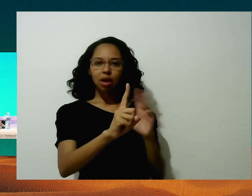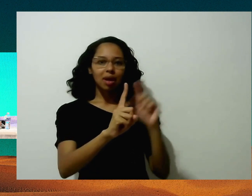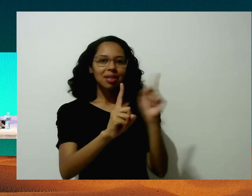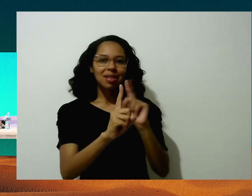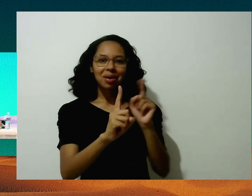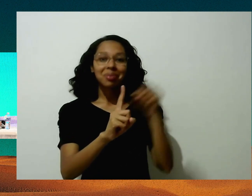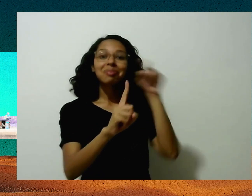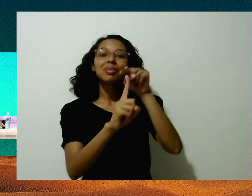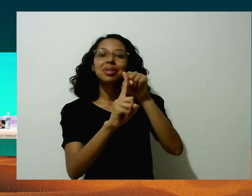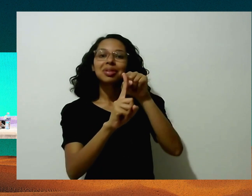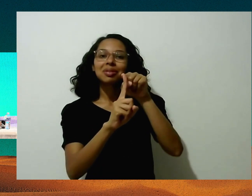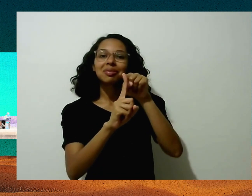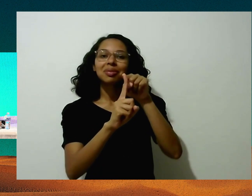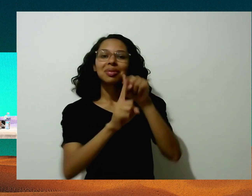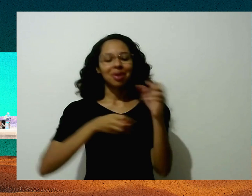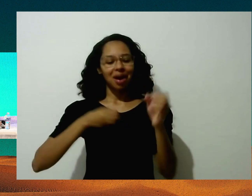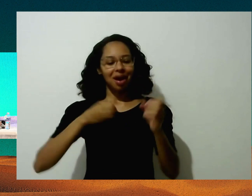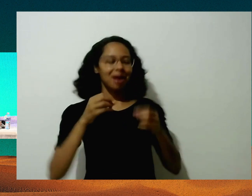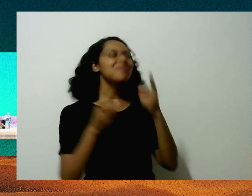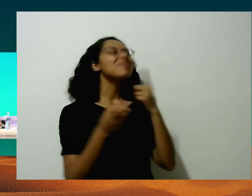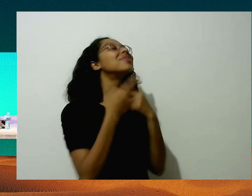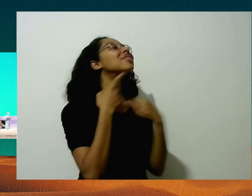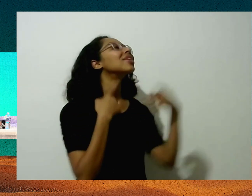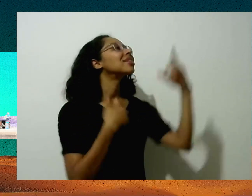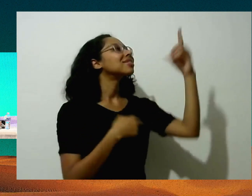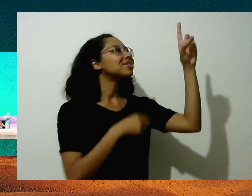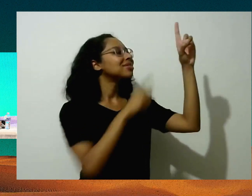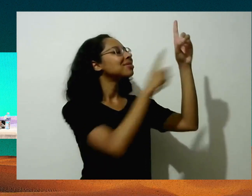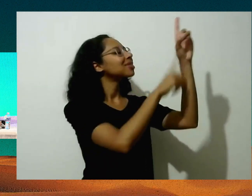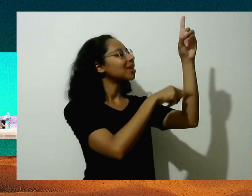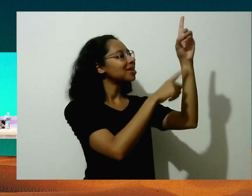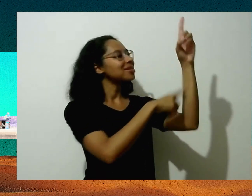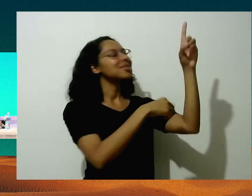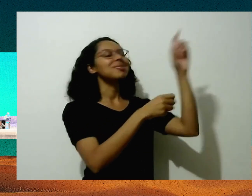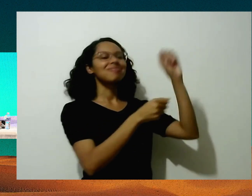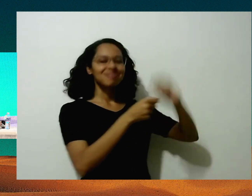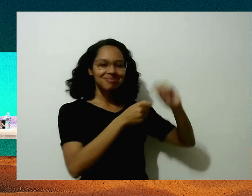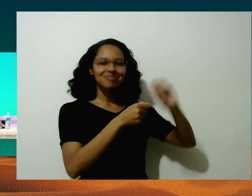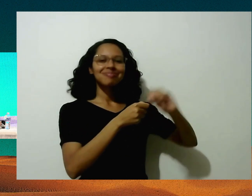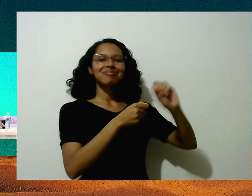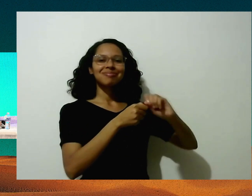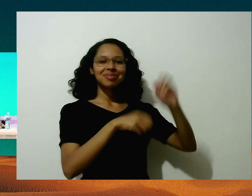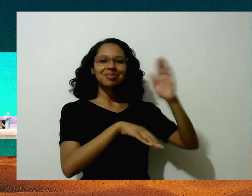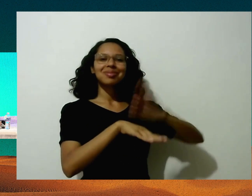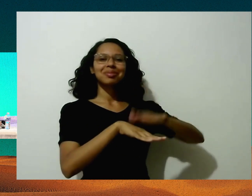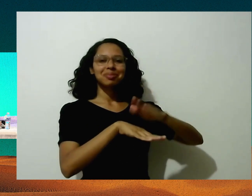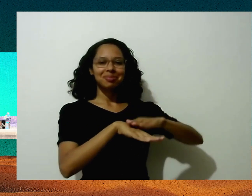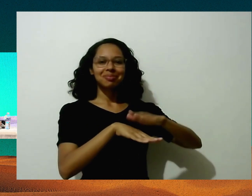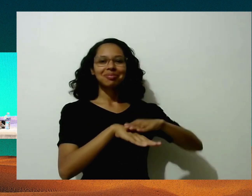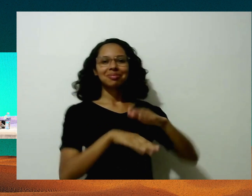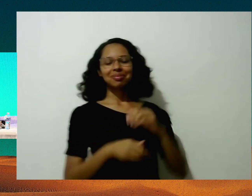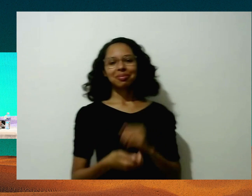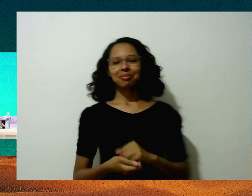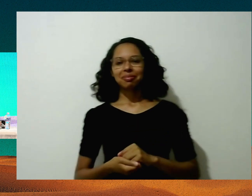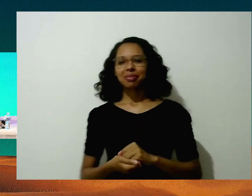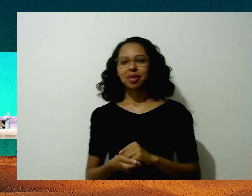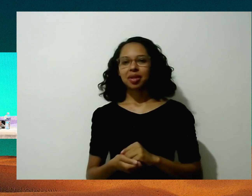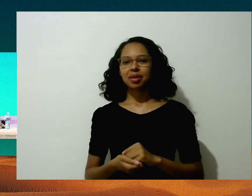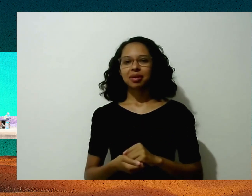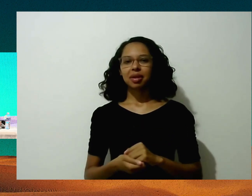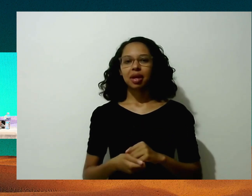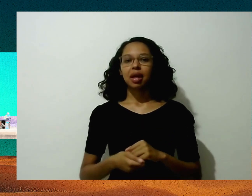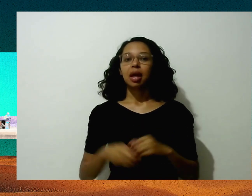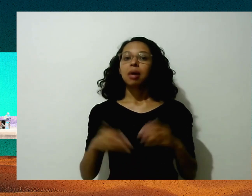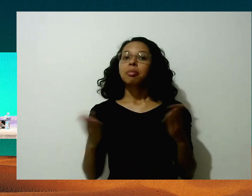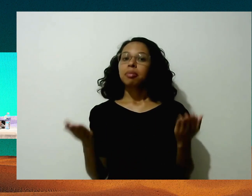it's to accomplish the will of the Father. Agora, só que agora a cabeça precisa da cooperação do corpo. But now